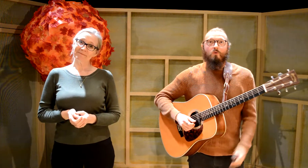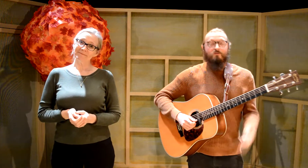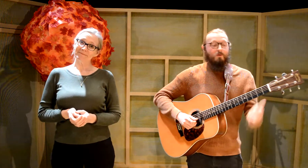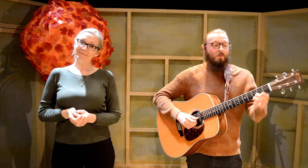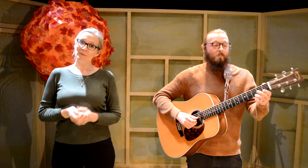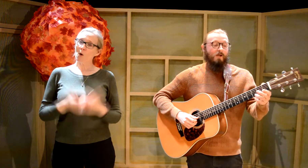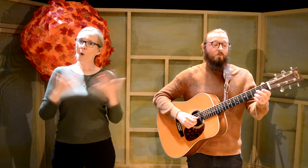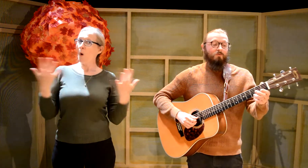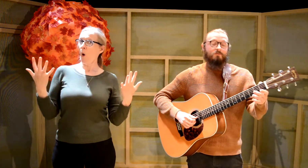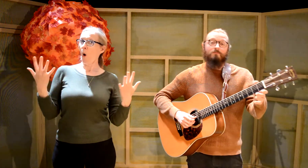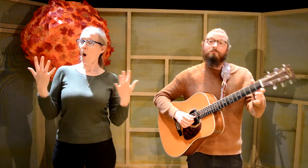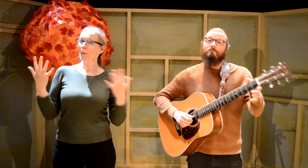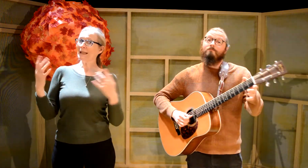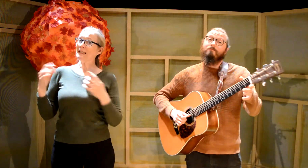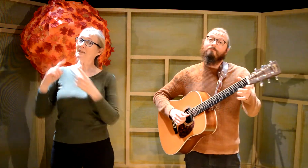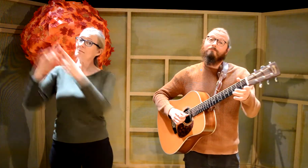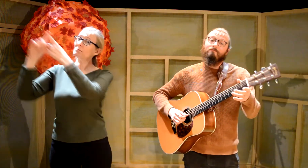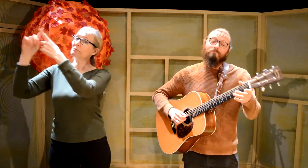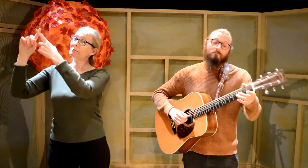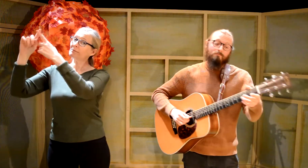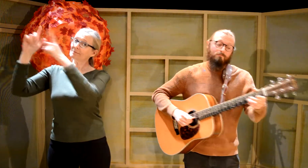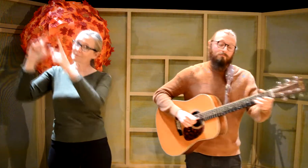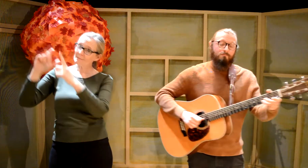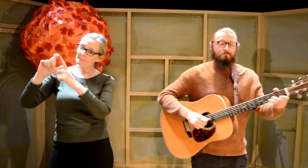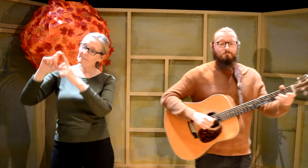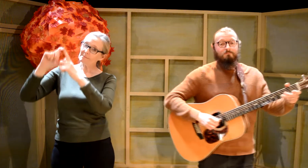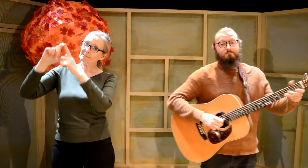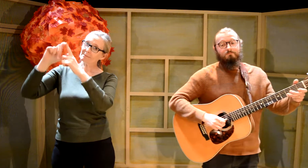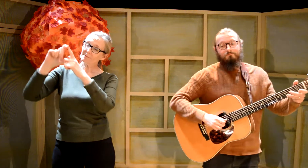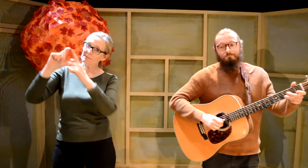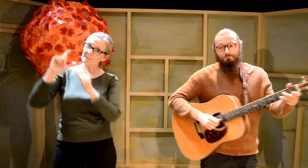Or what if I went backwards? I